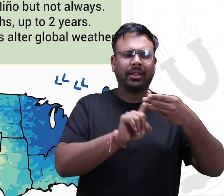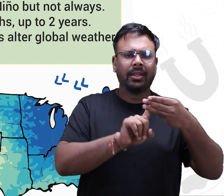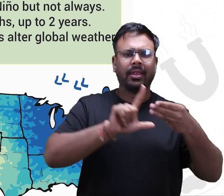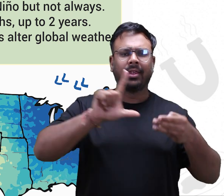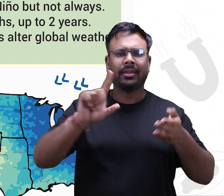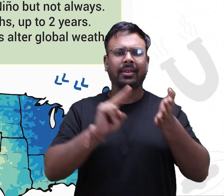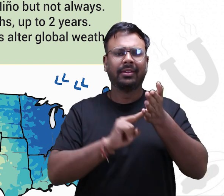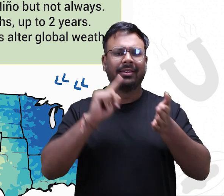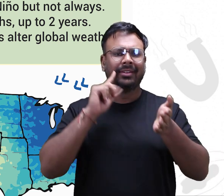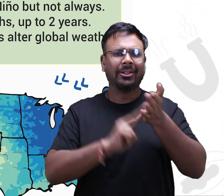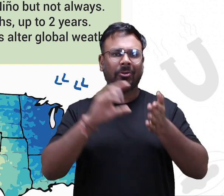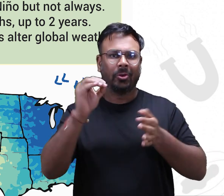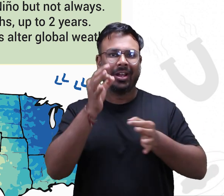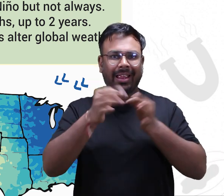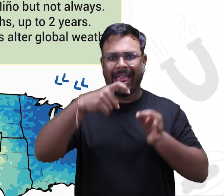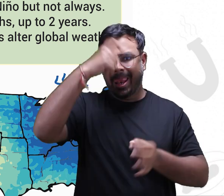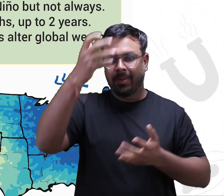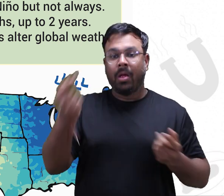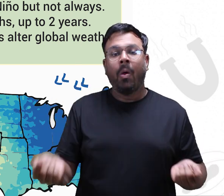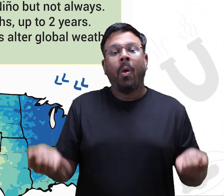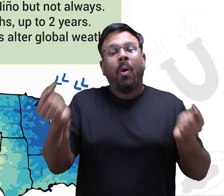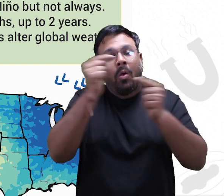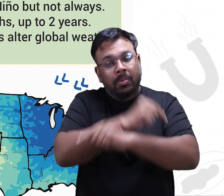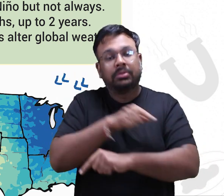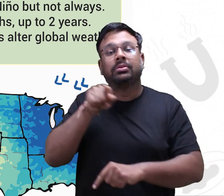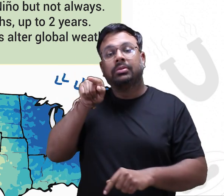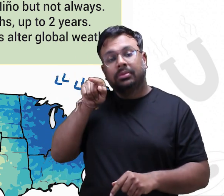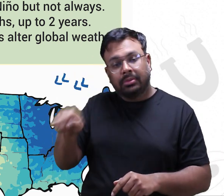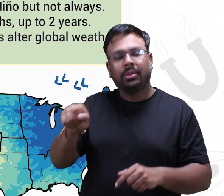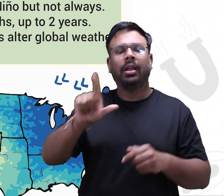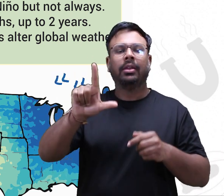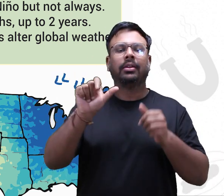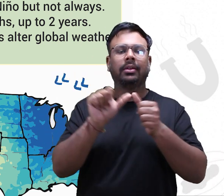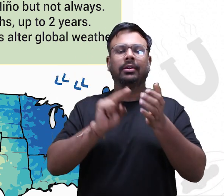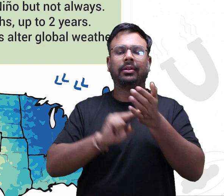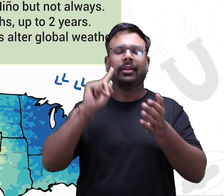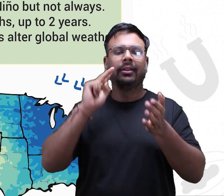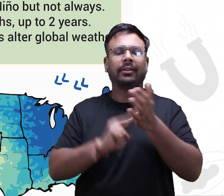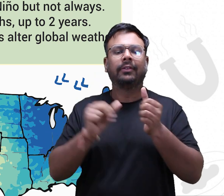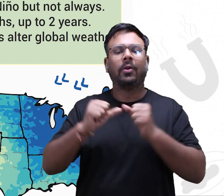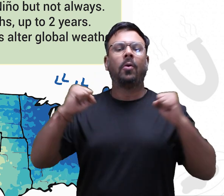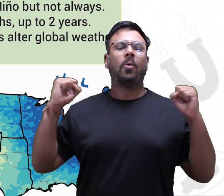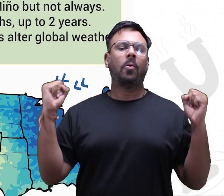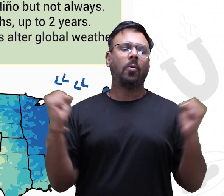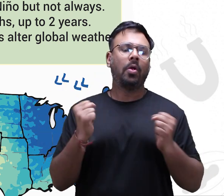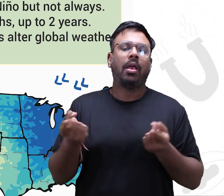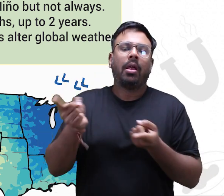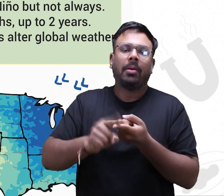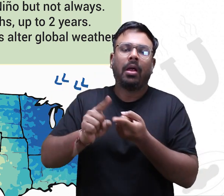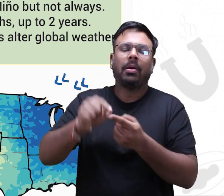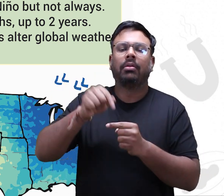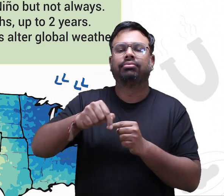typically has the opposite effect of El Nino on weather patterns and